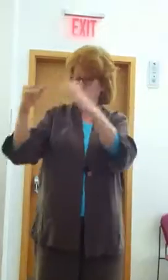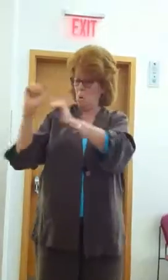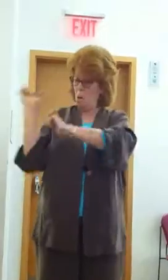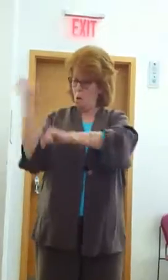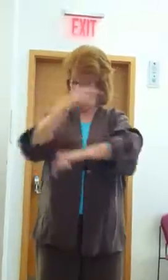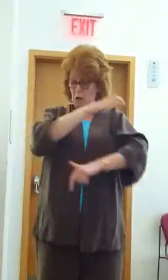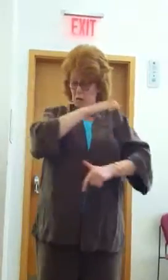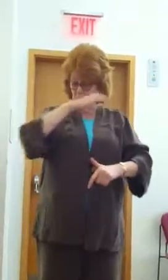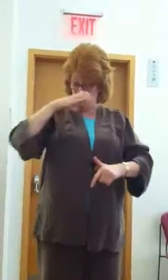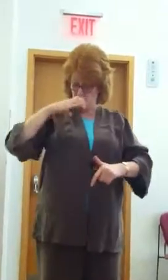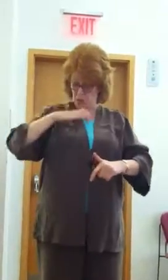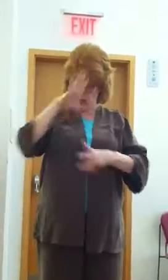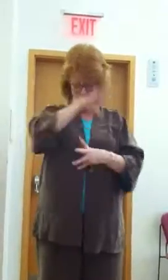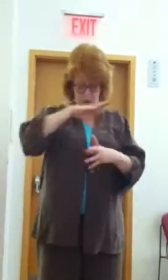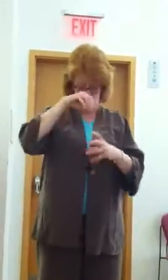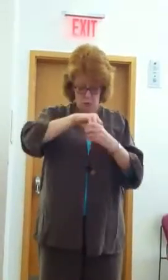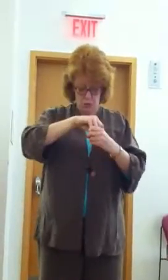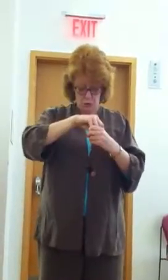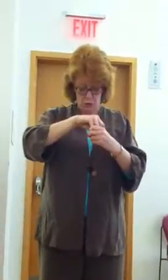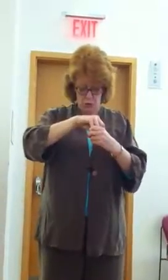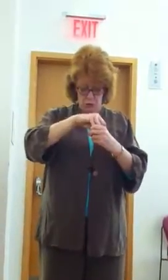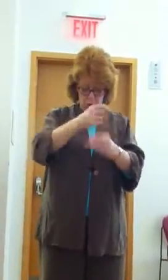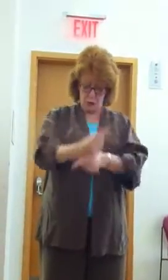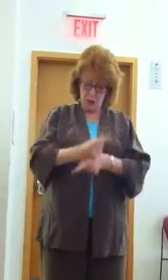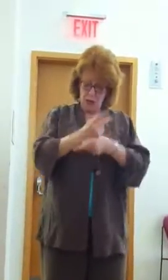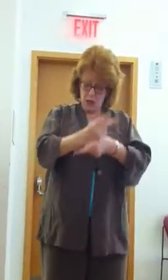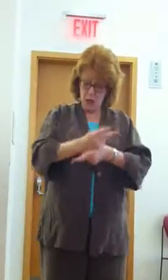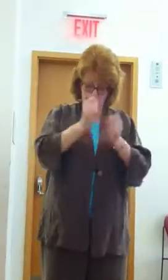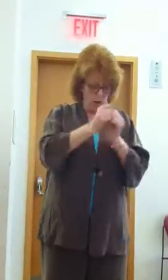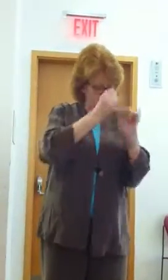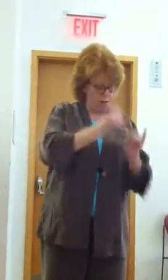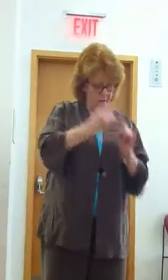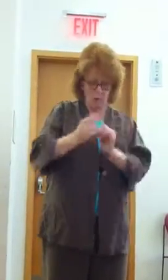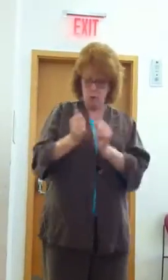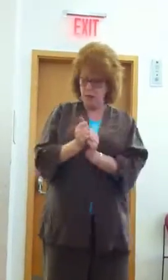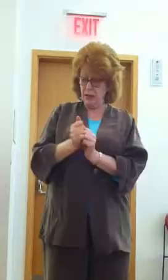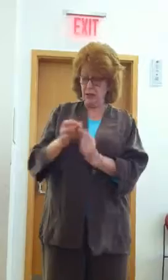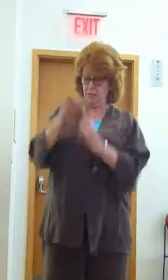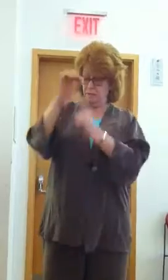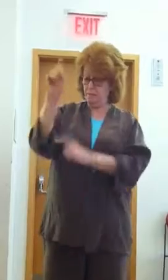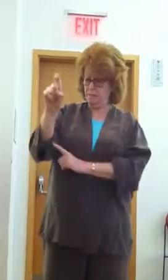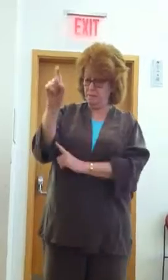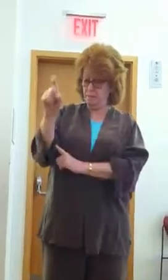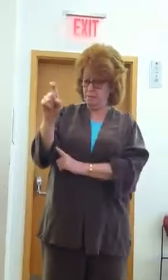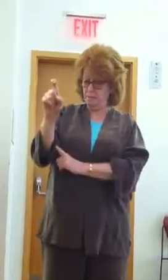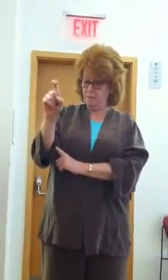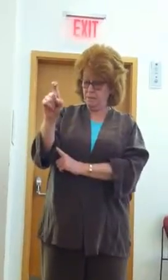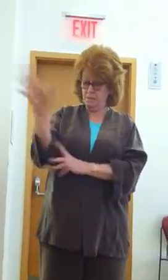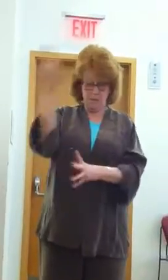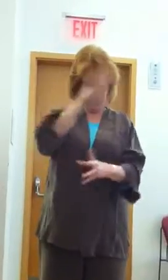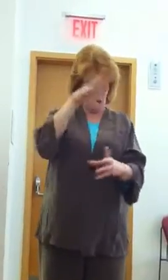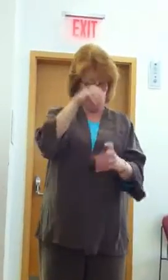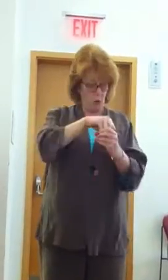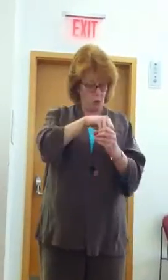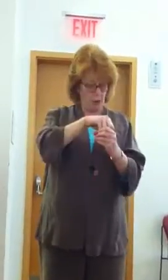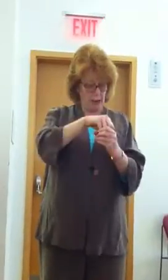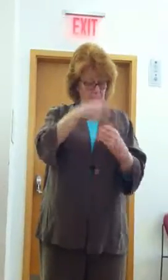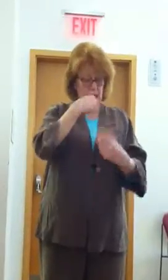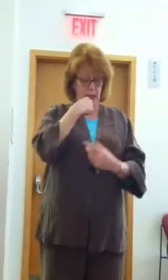committees on inclusion and dealing with individuals with special needs. Inclusion is mentioned as a